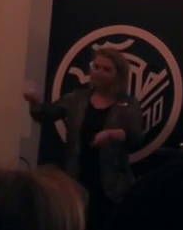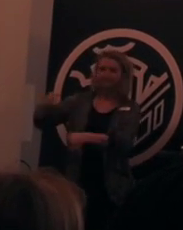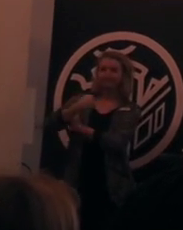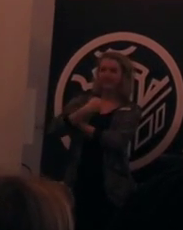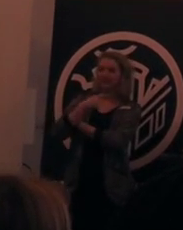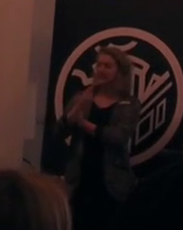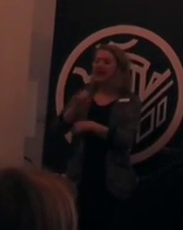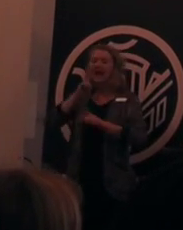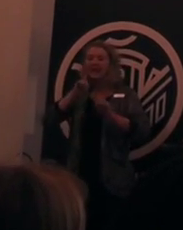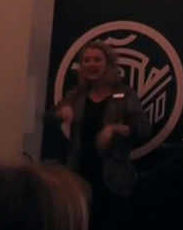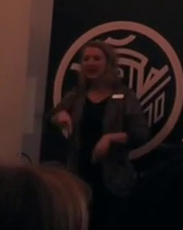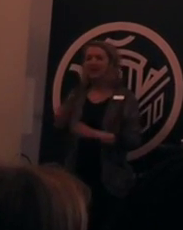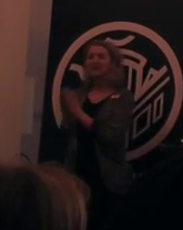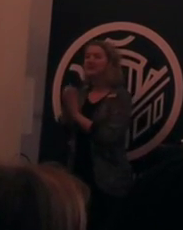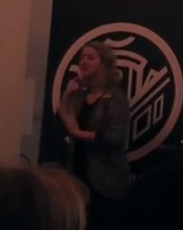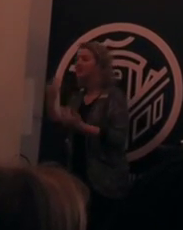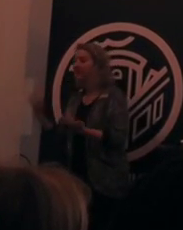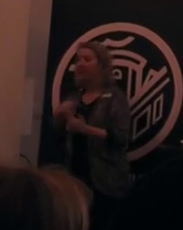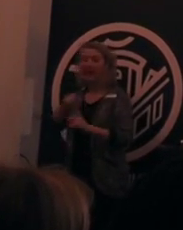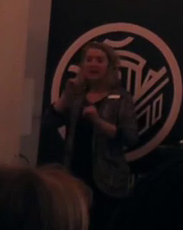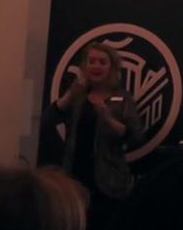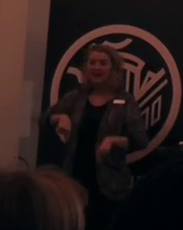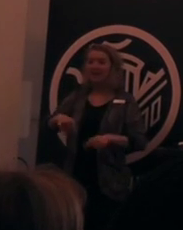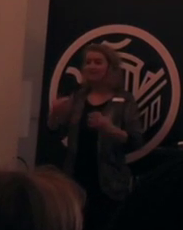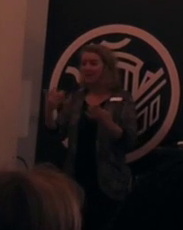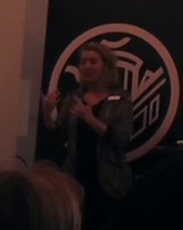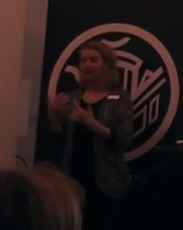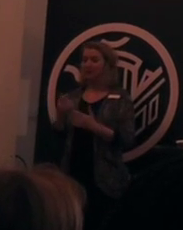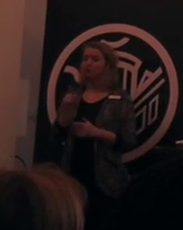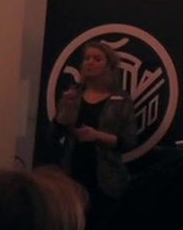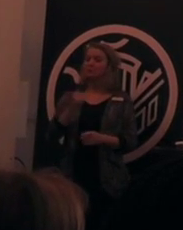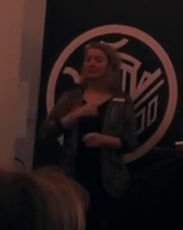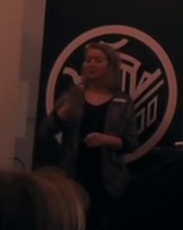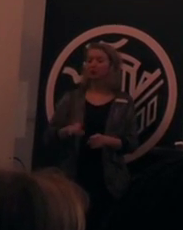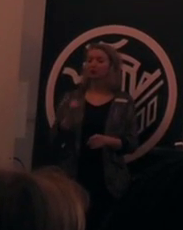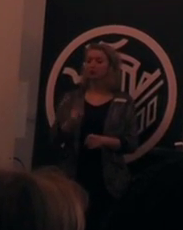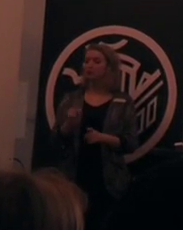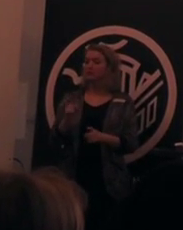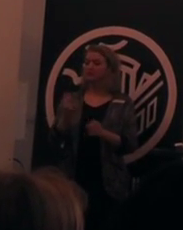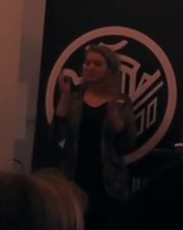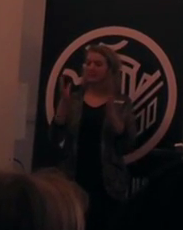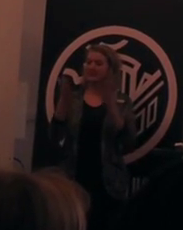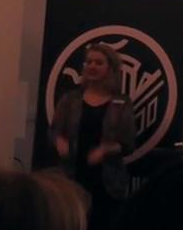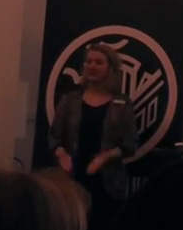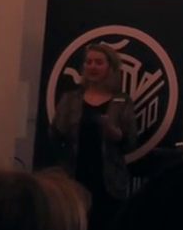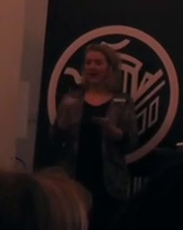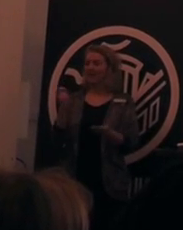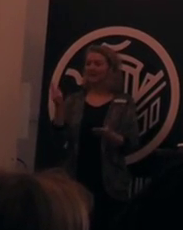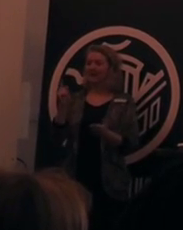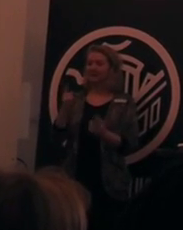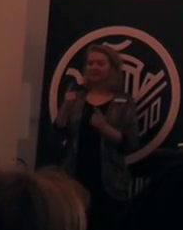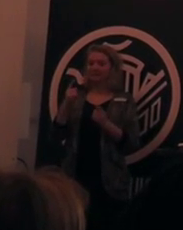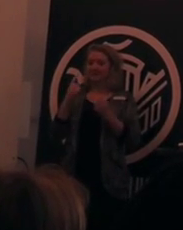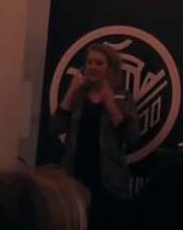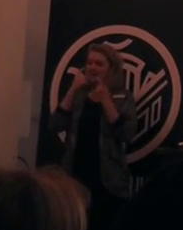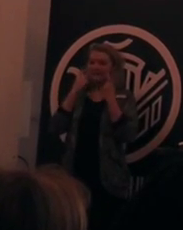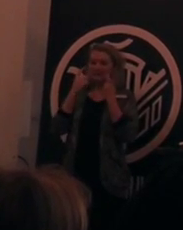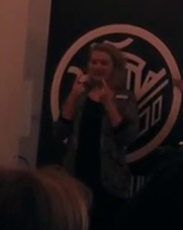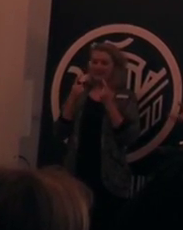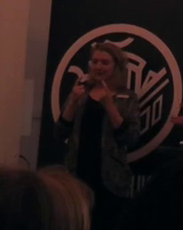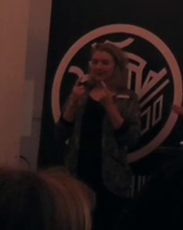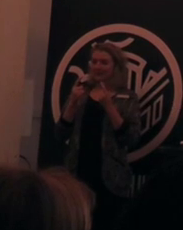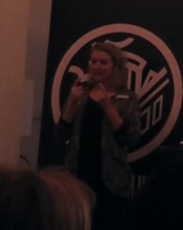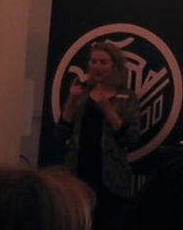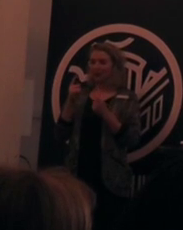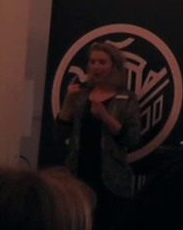like, I don't care what the church says, I don't care, you are my son, there's nothing wrong with you, and it was just this wonderful moment. And that